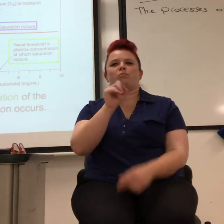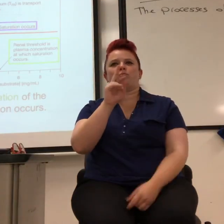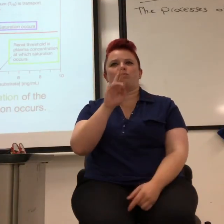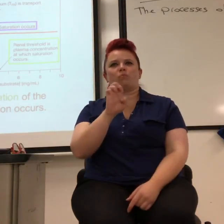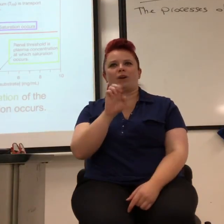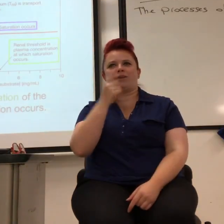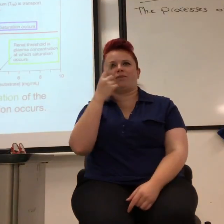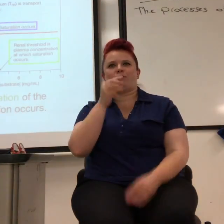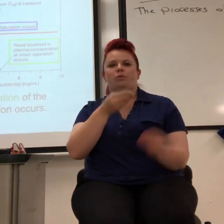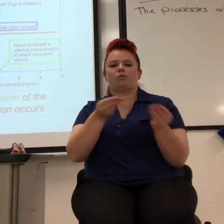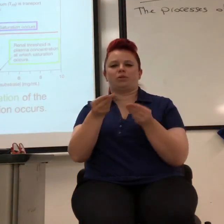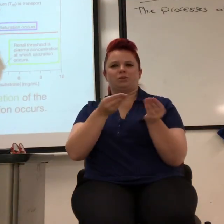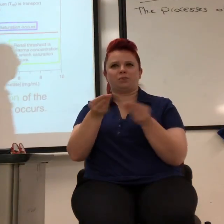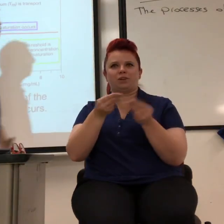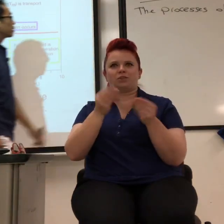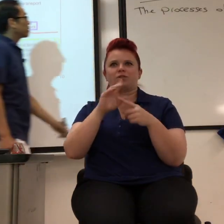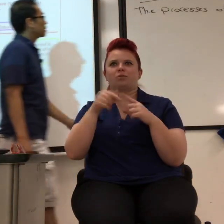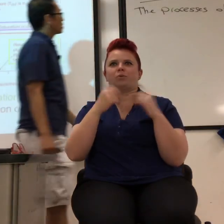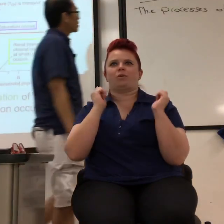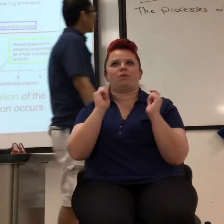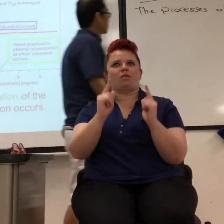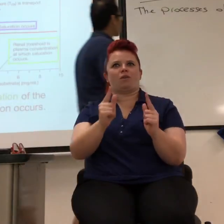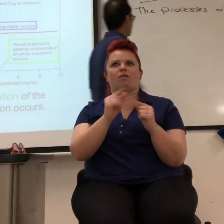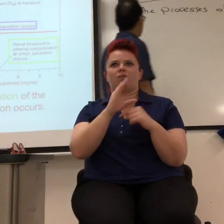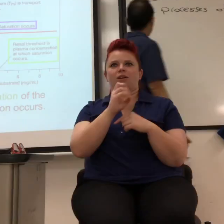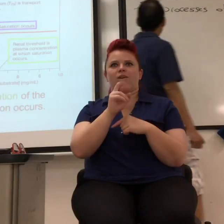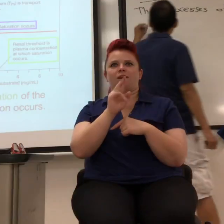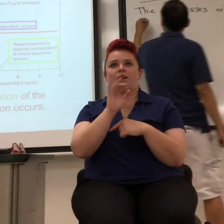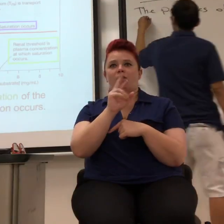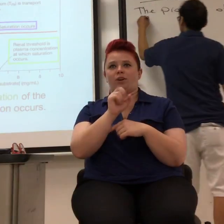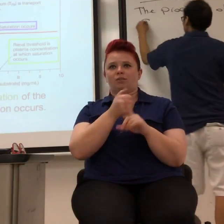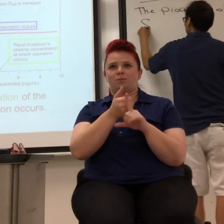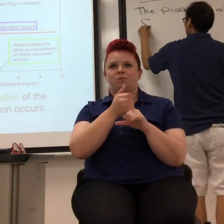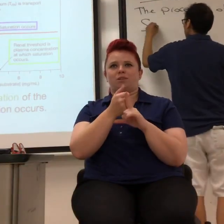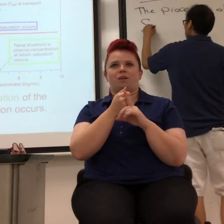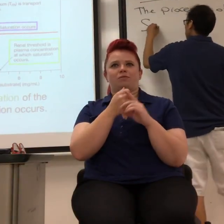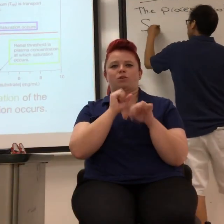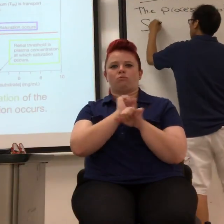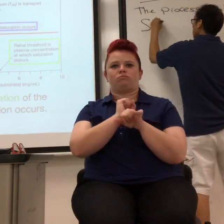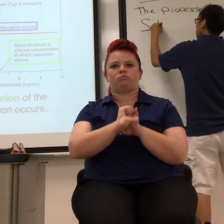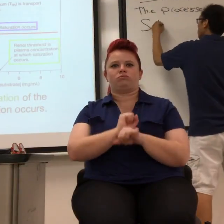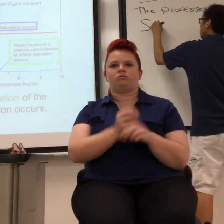available carriers are occupied. That's the term, saturation.